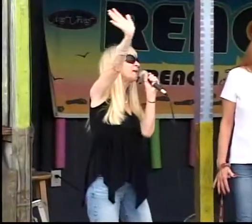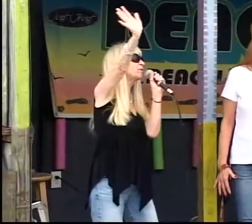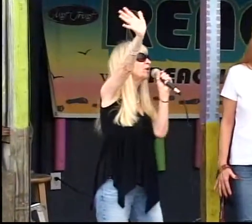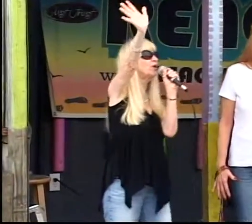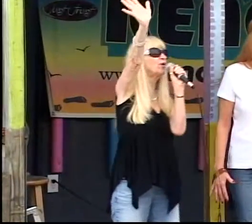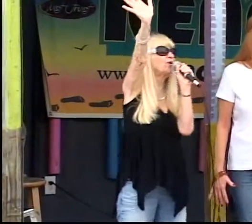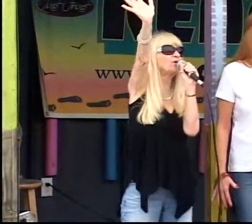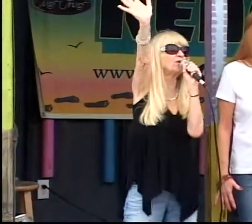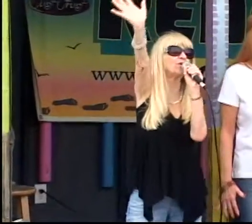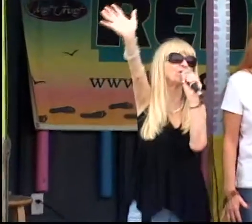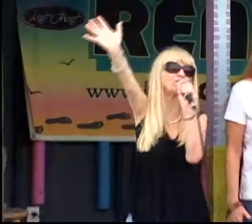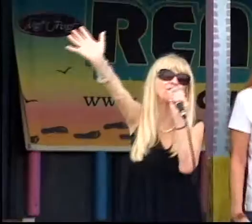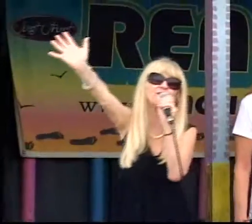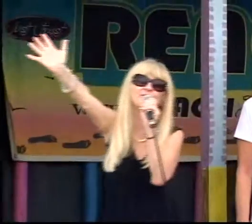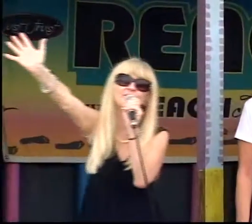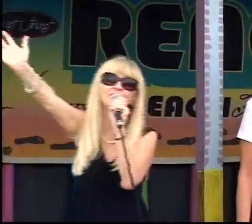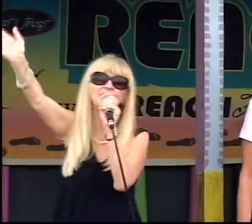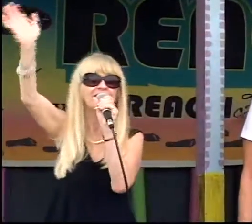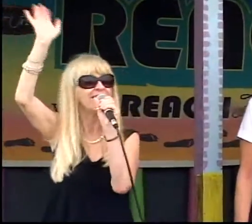worship you.